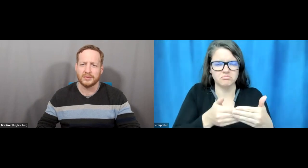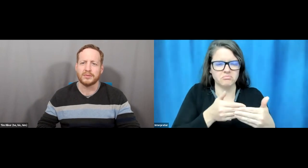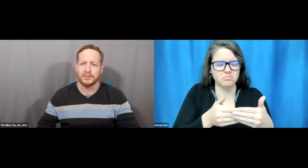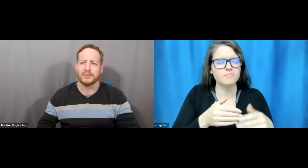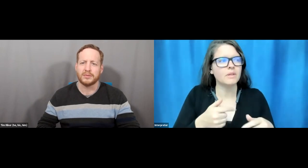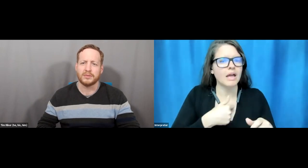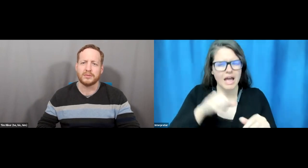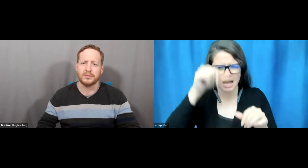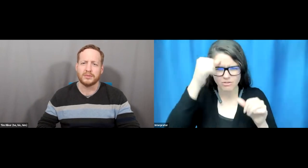Holly